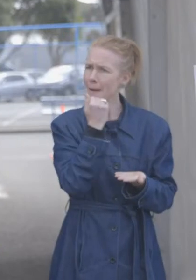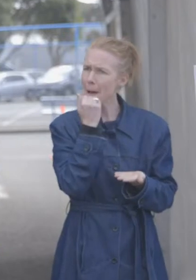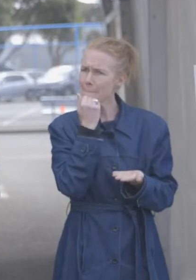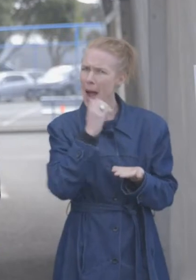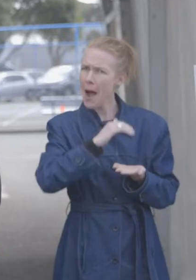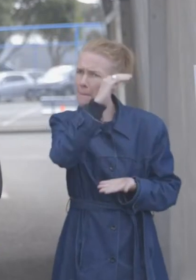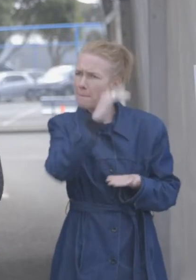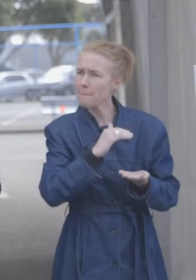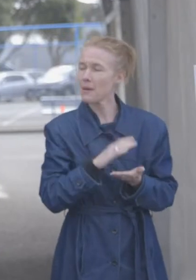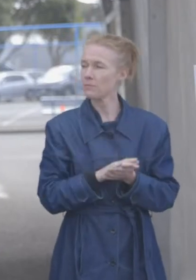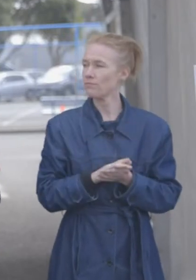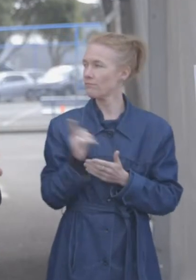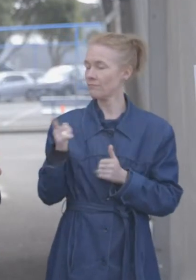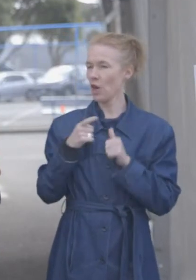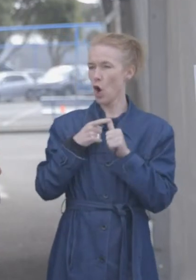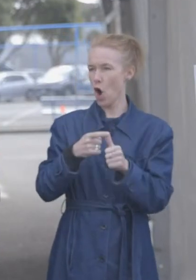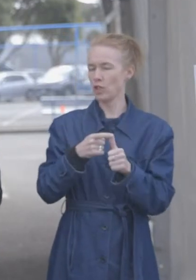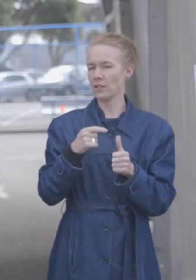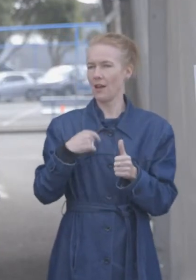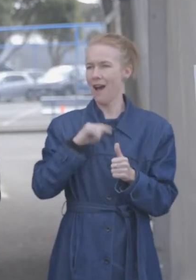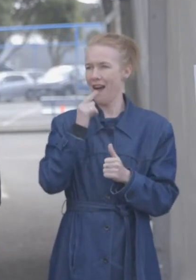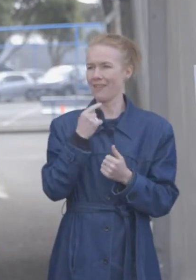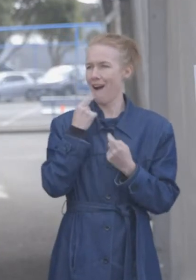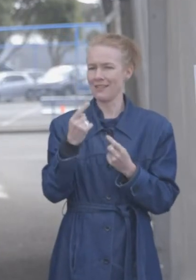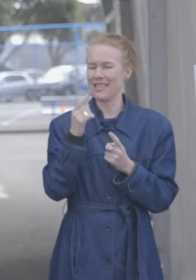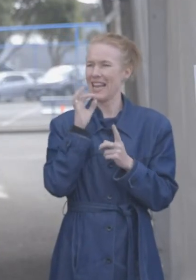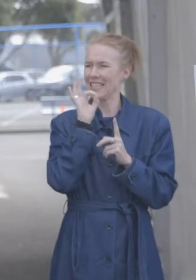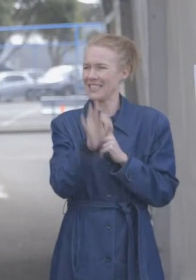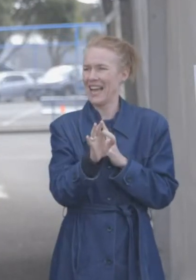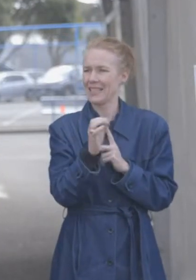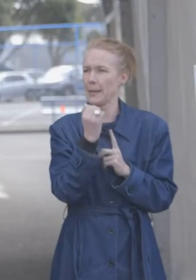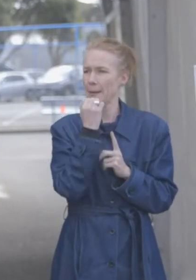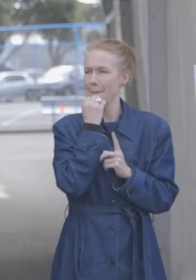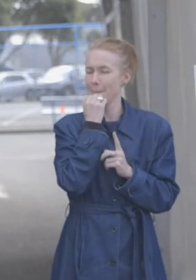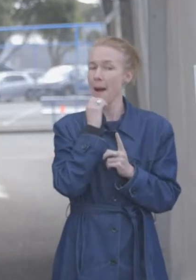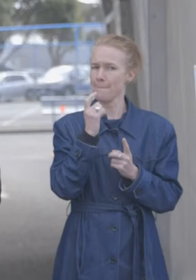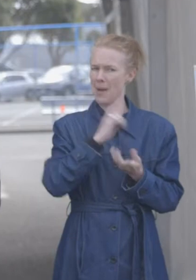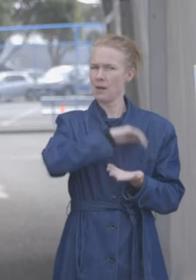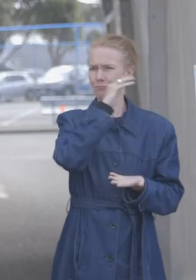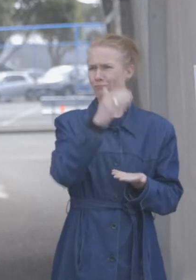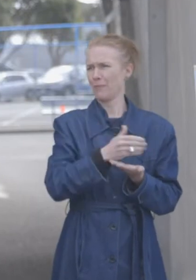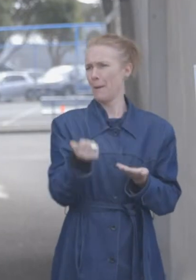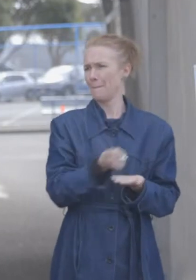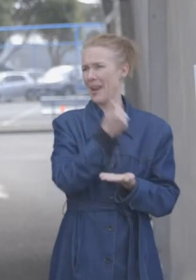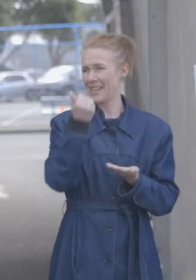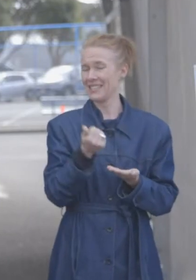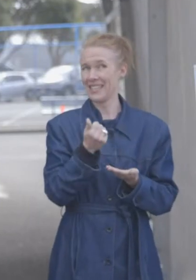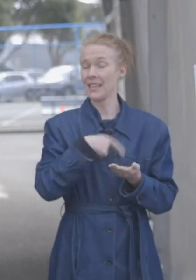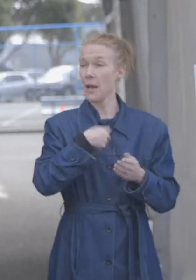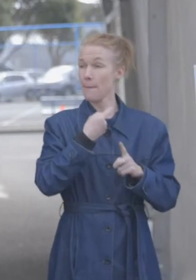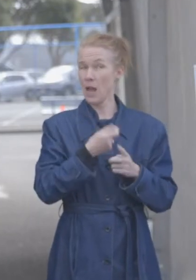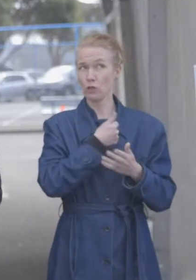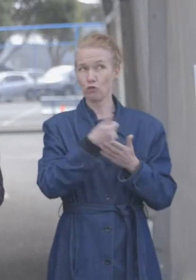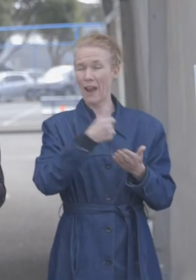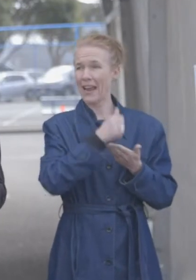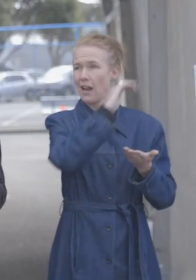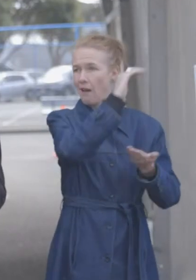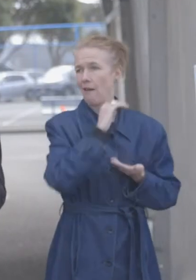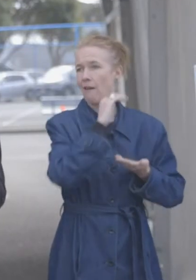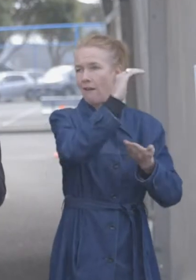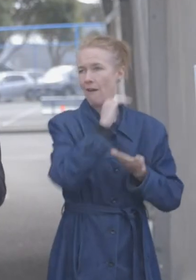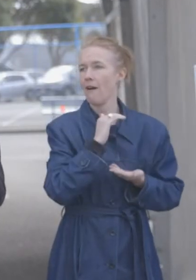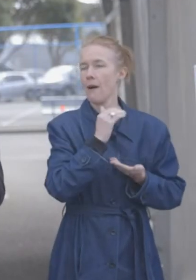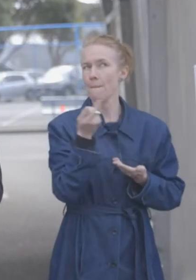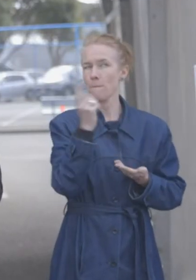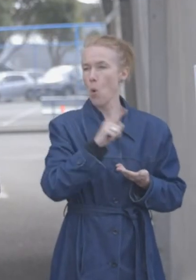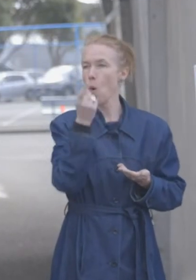large supply. We have more coming in all the time, and also our national distribution system, which towards the and